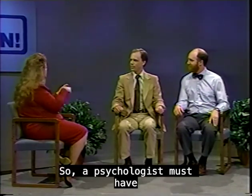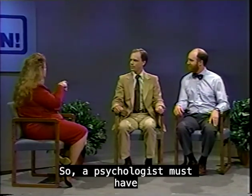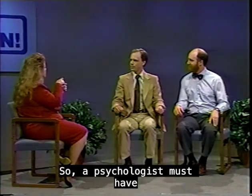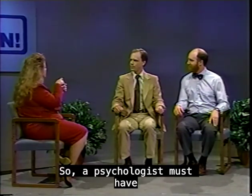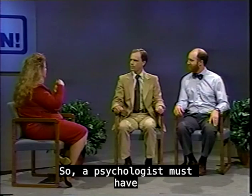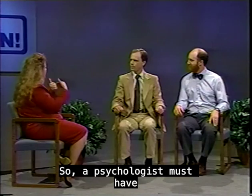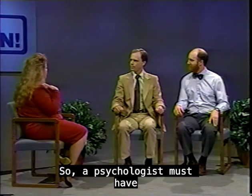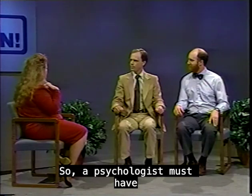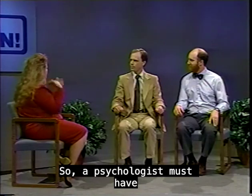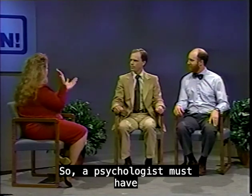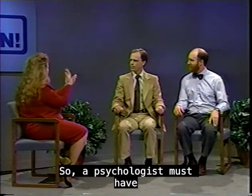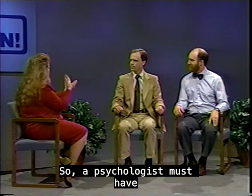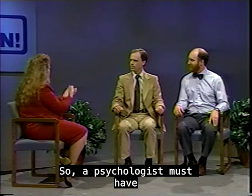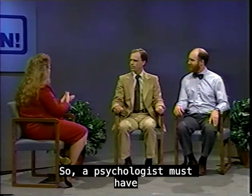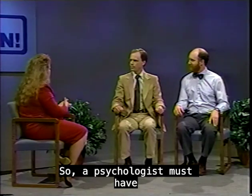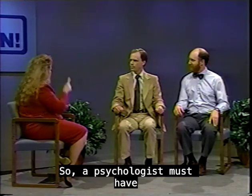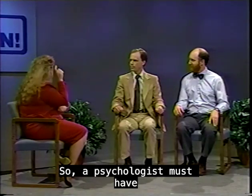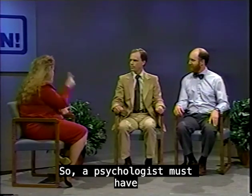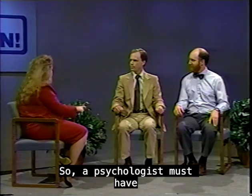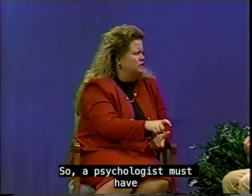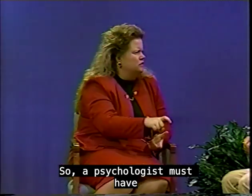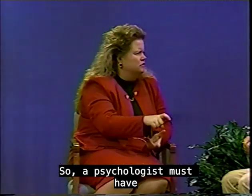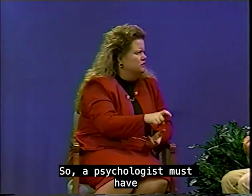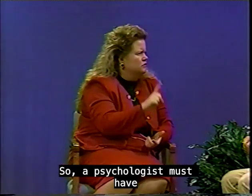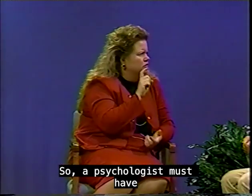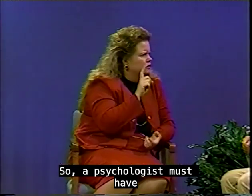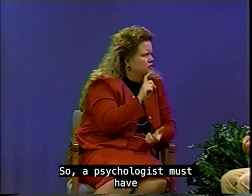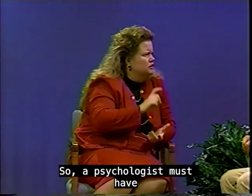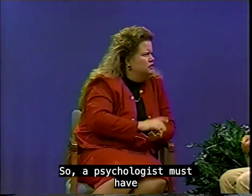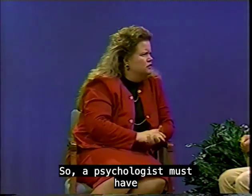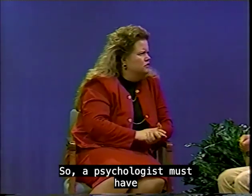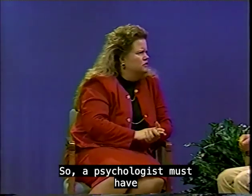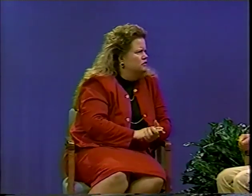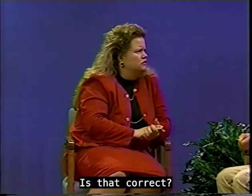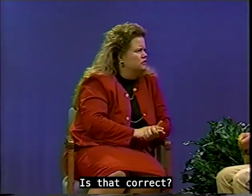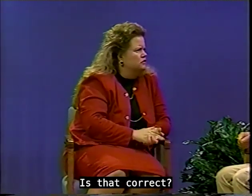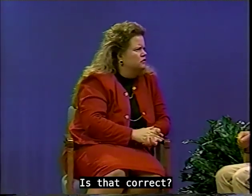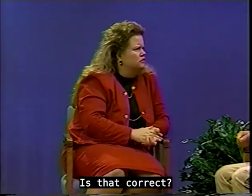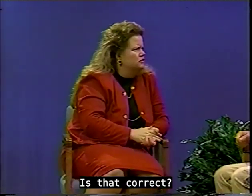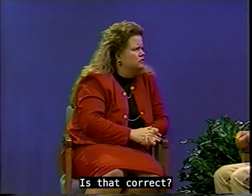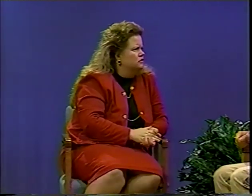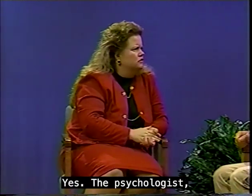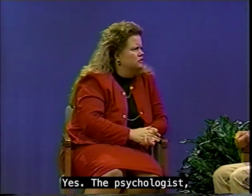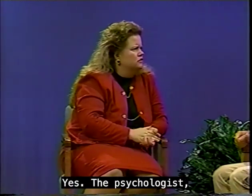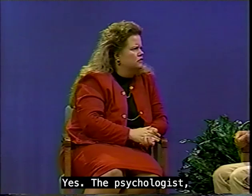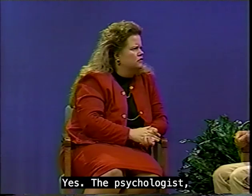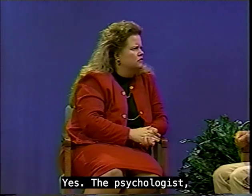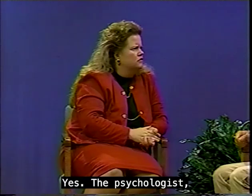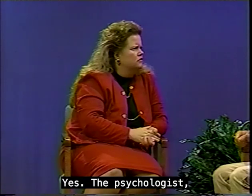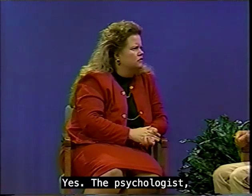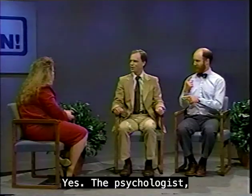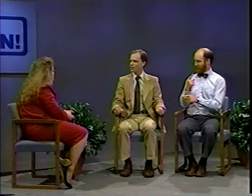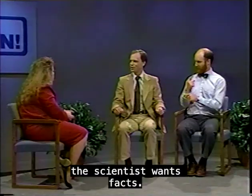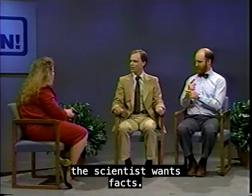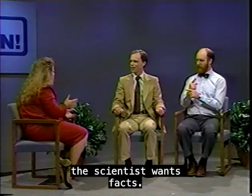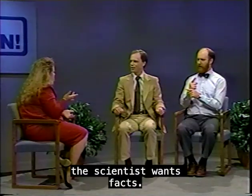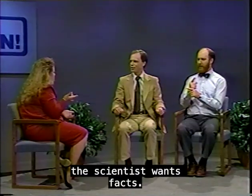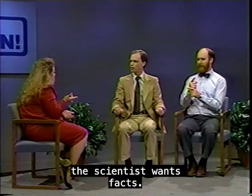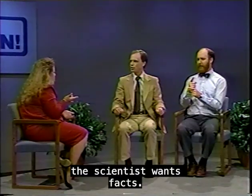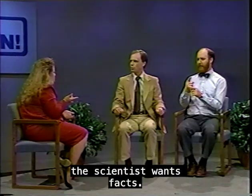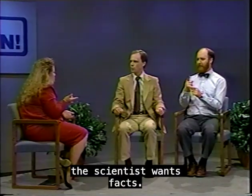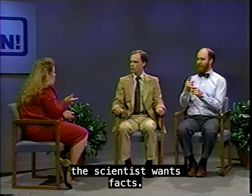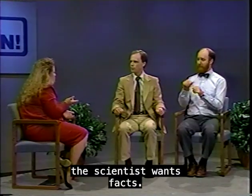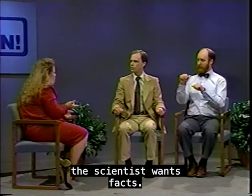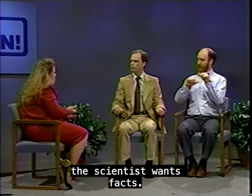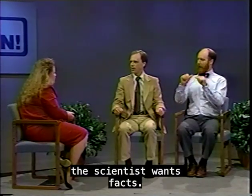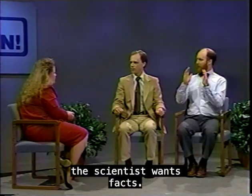So psychologists must have facts. It must have proof. Is that correct? Yes, the psychologist, the